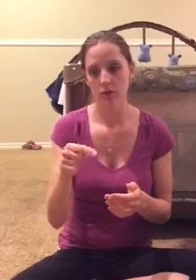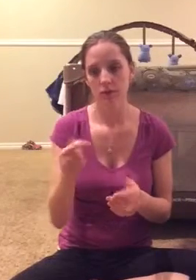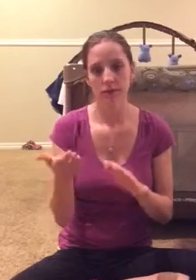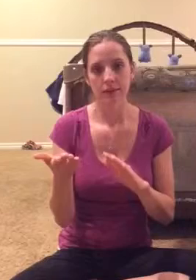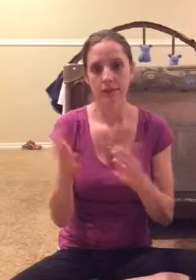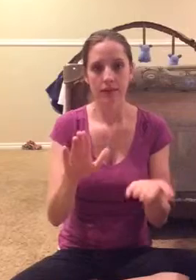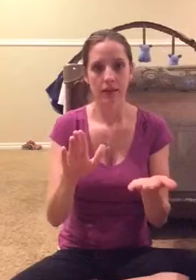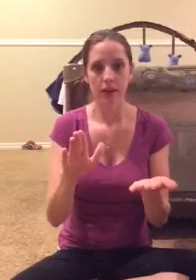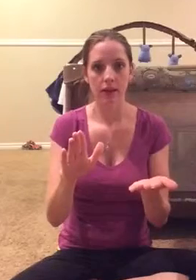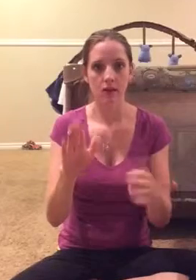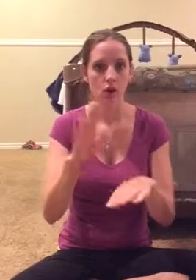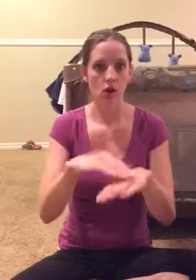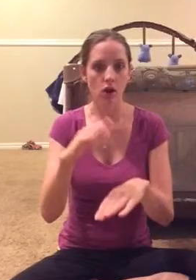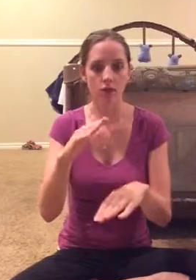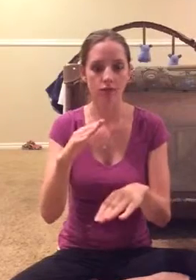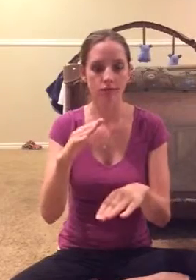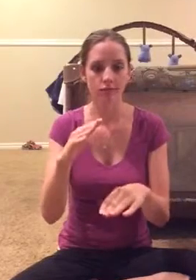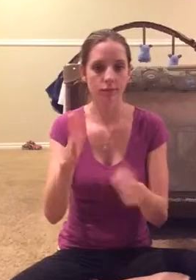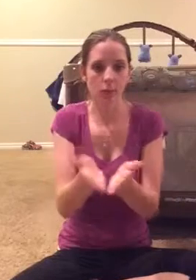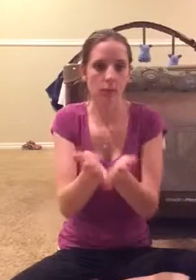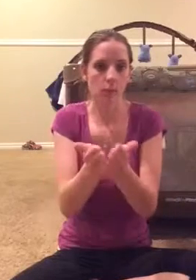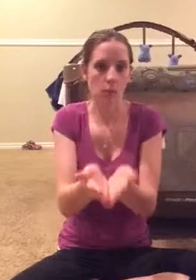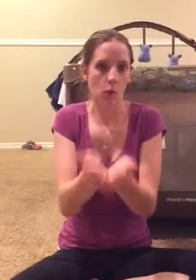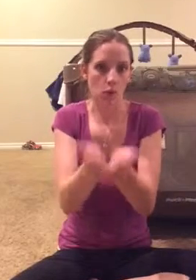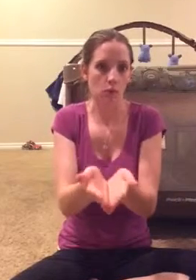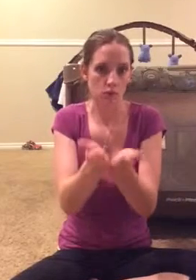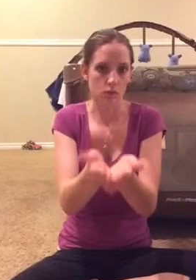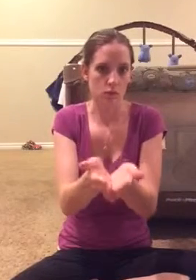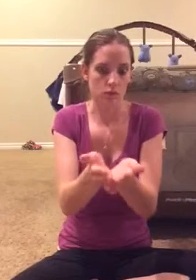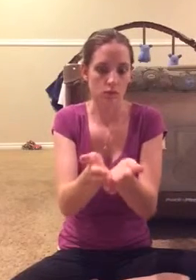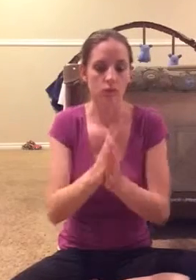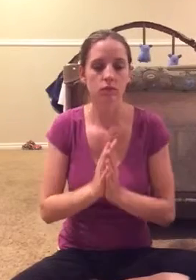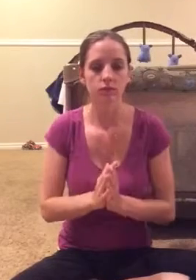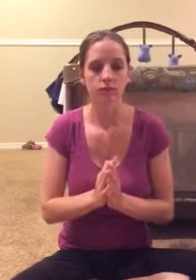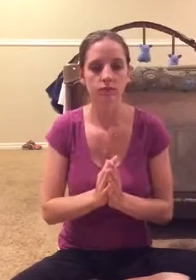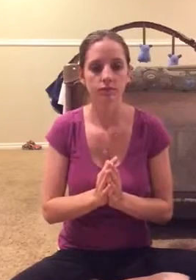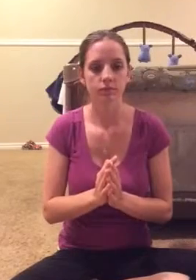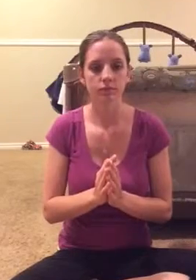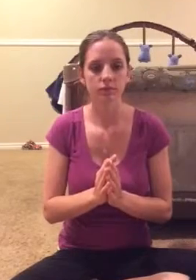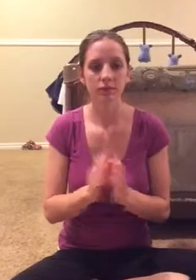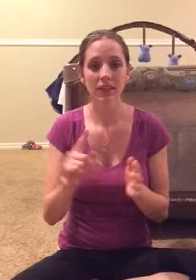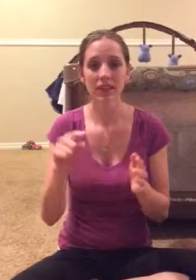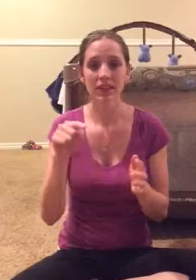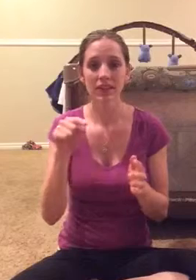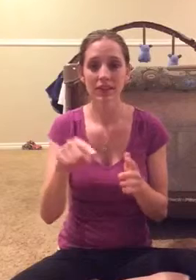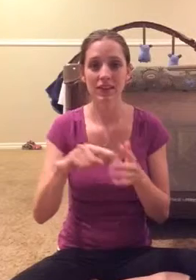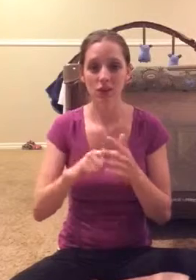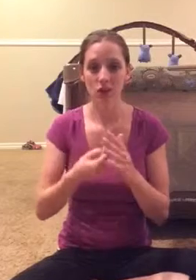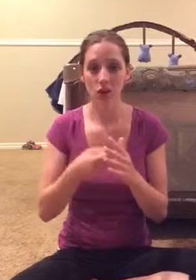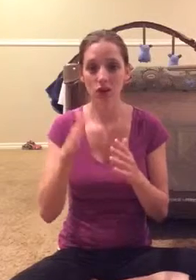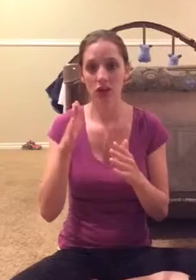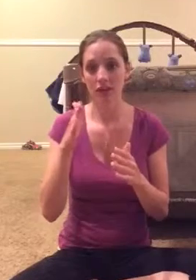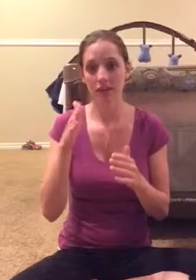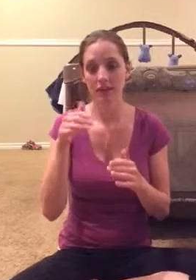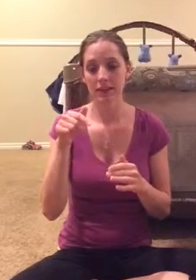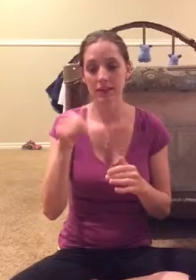Kapner was a doctor at Intermountain Healthcare South Ogden Clinic since 2009. We extend our